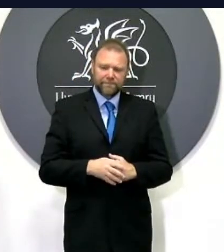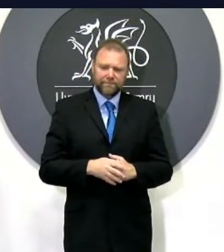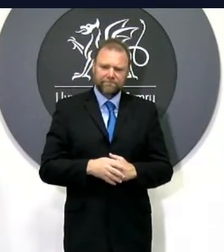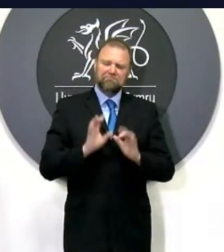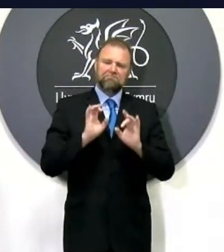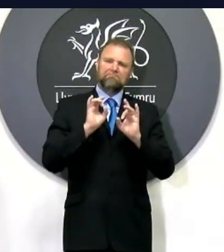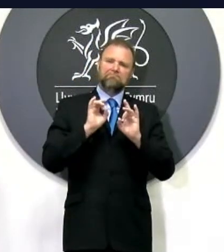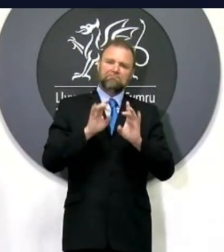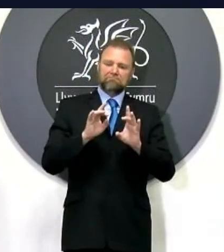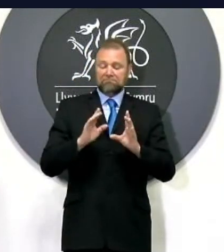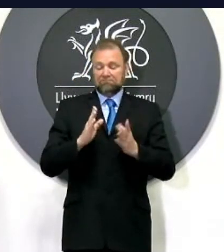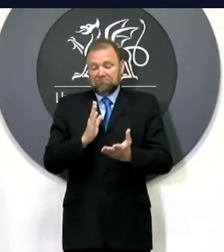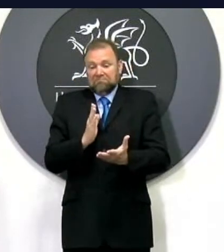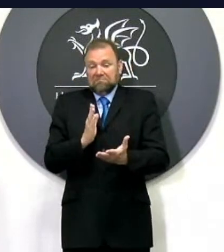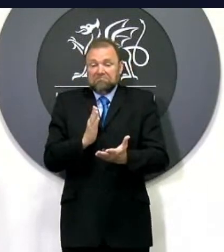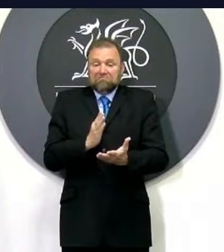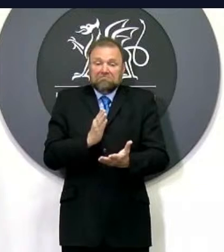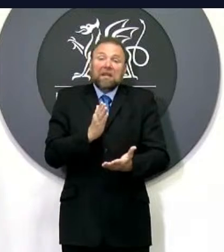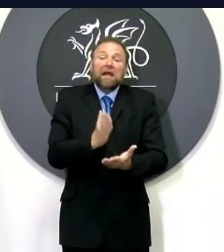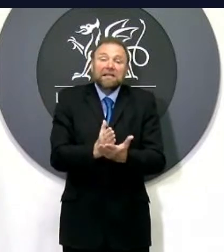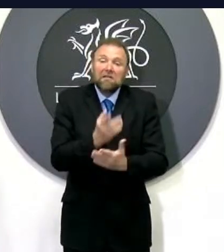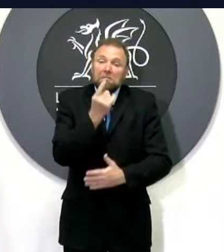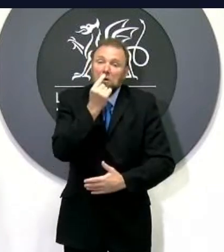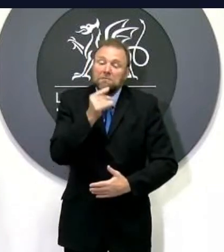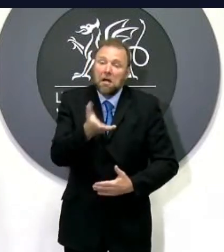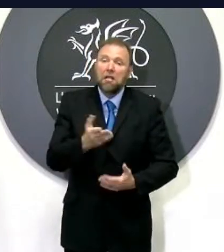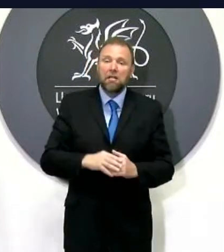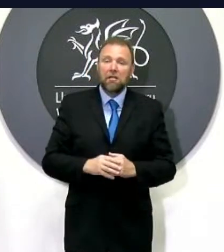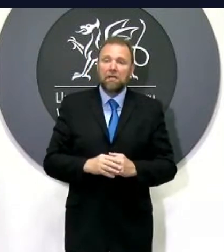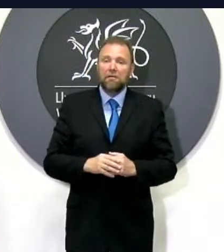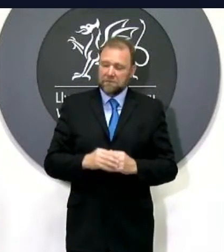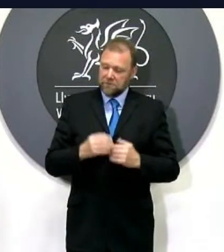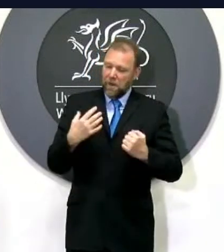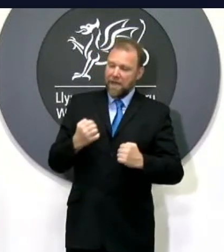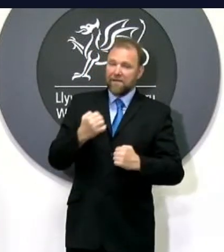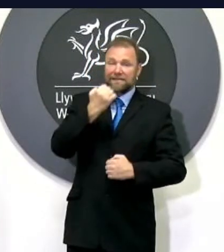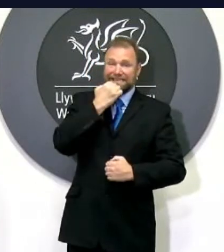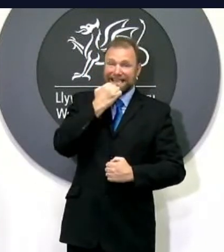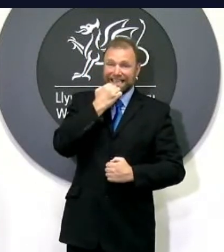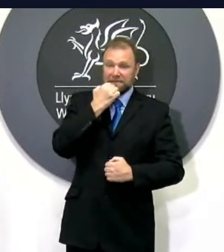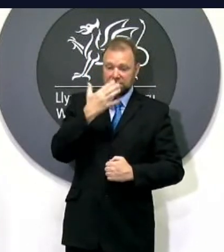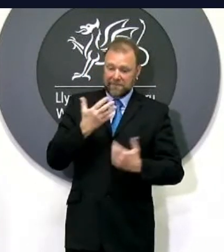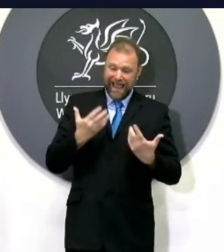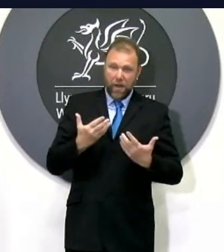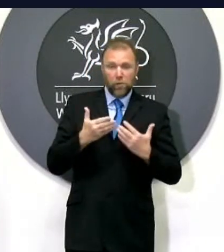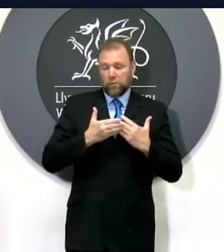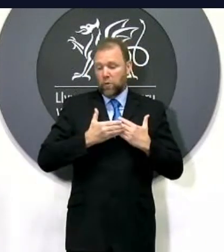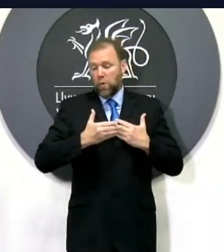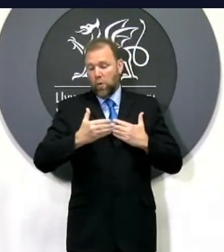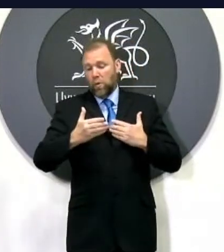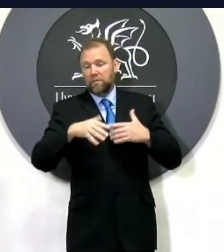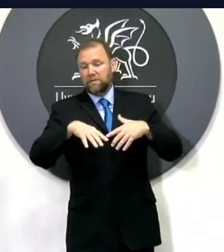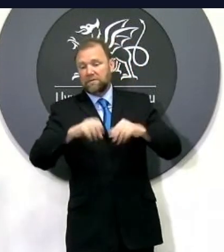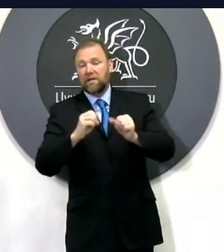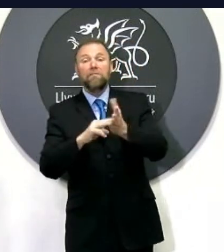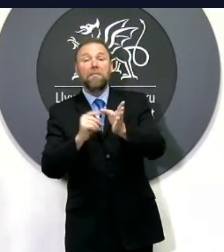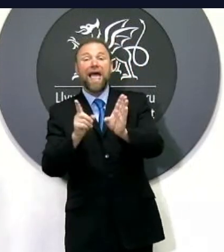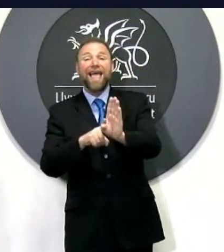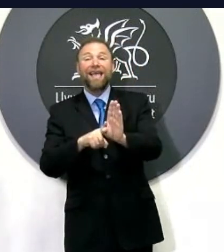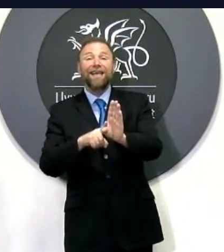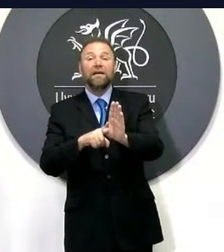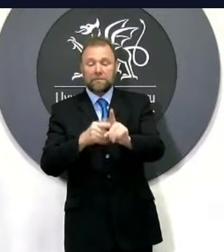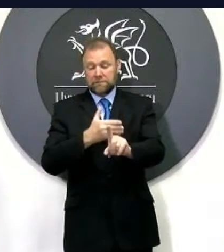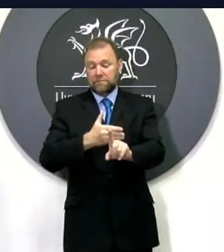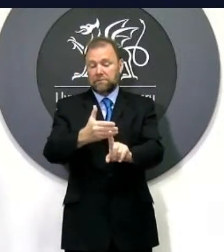this Senedd term. So the dates that we have provided today through to the end of April and the beginning of May,